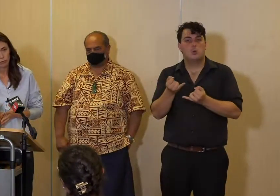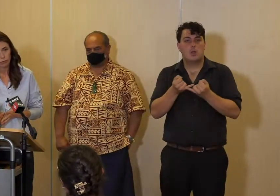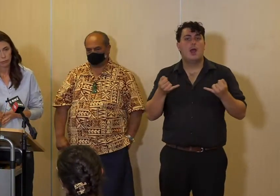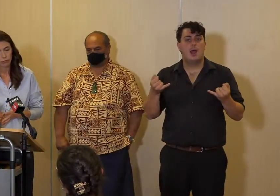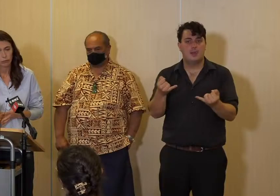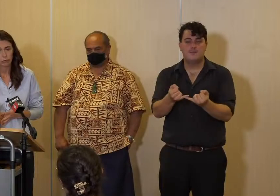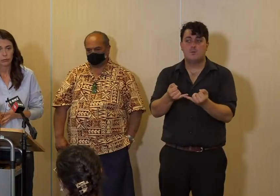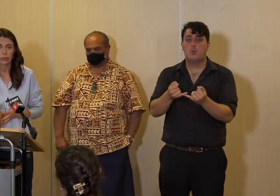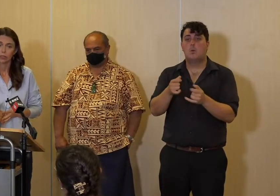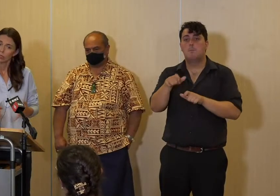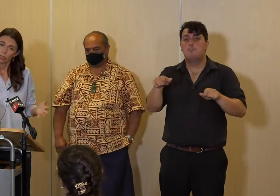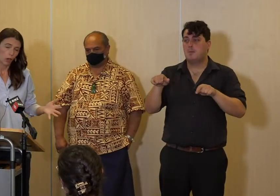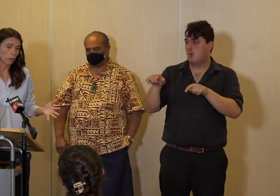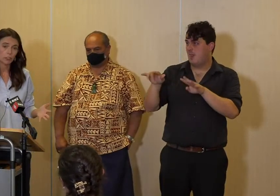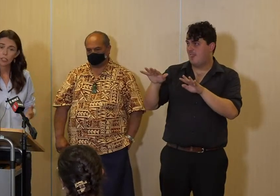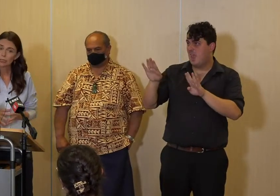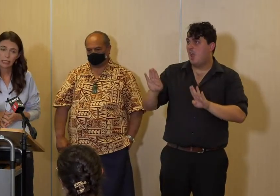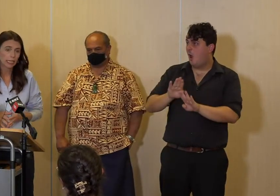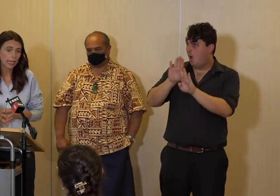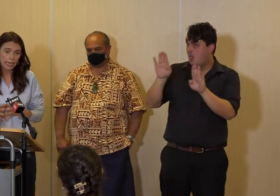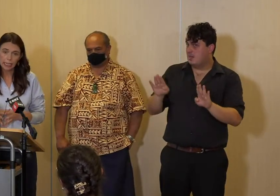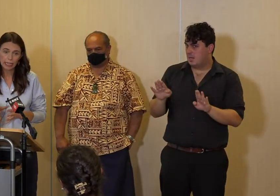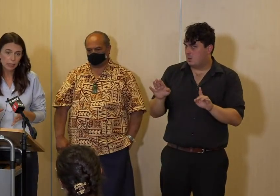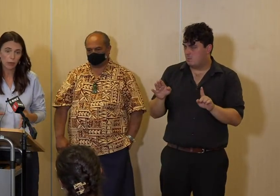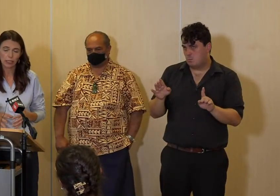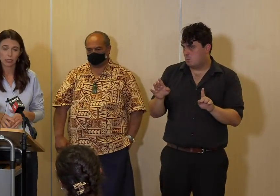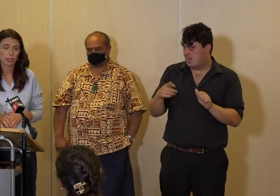have any concern for them to come home? I would just say